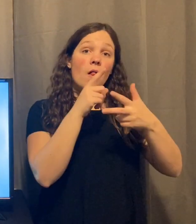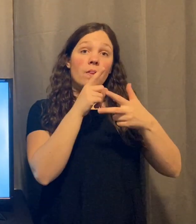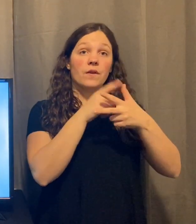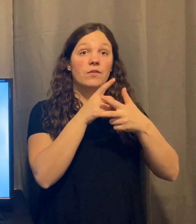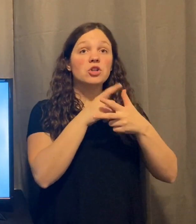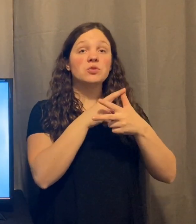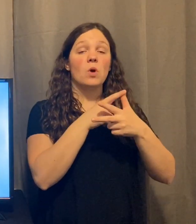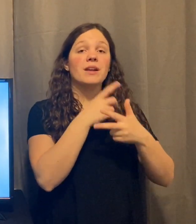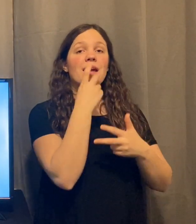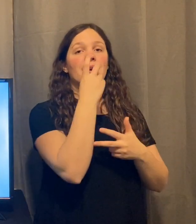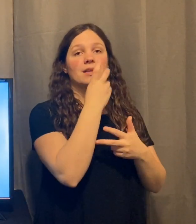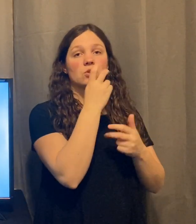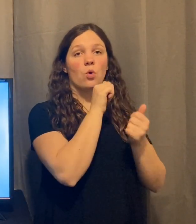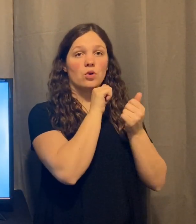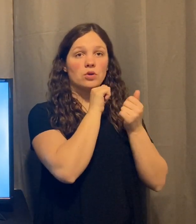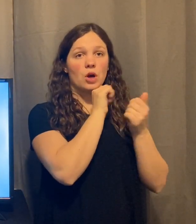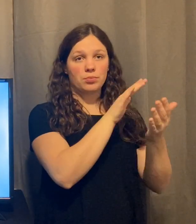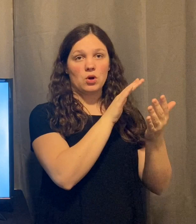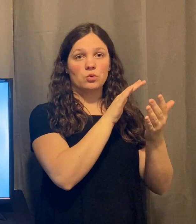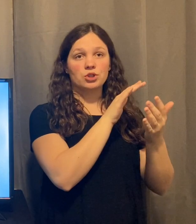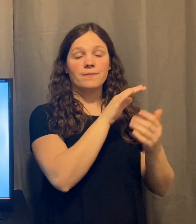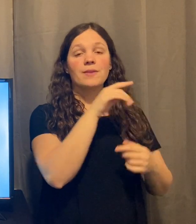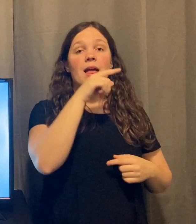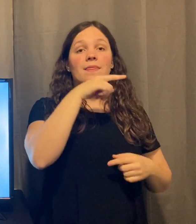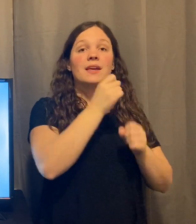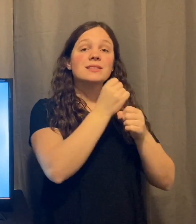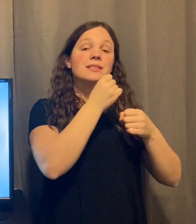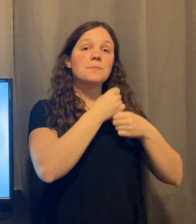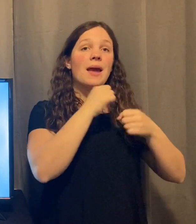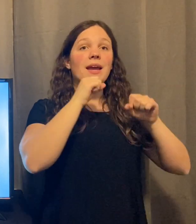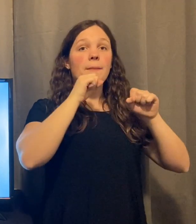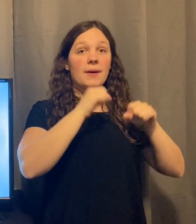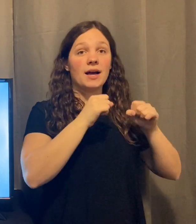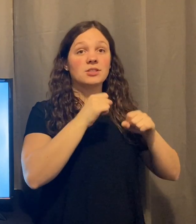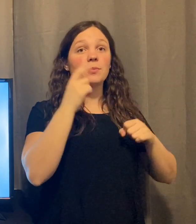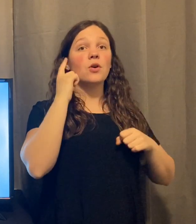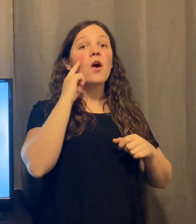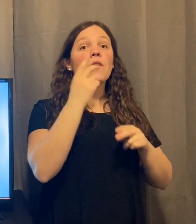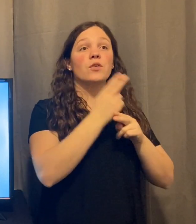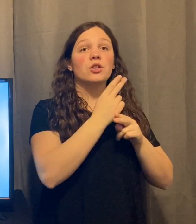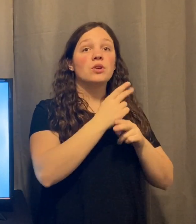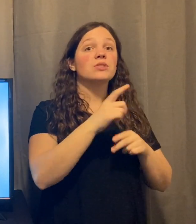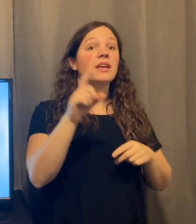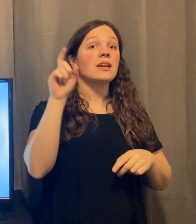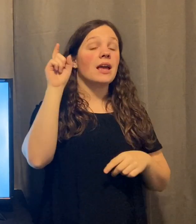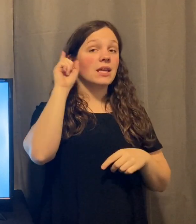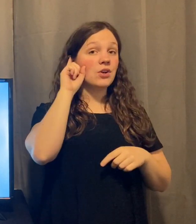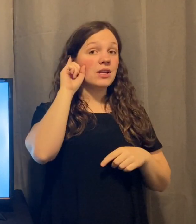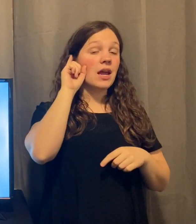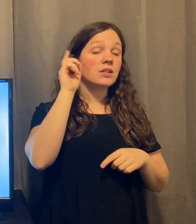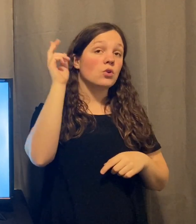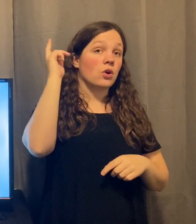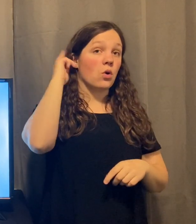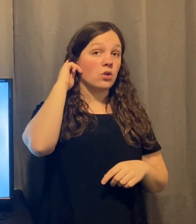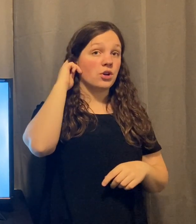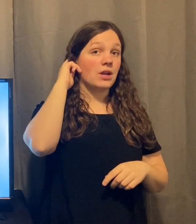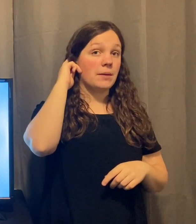The first one is oral approach. This is made possible for using hearing aids or cochlear